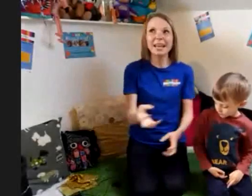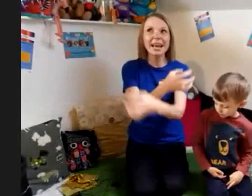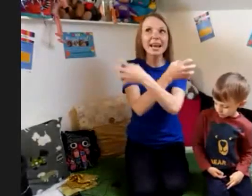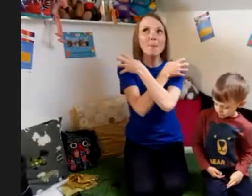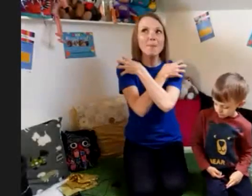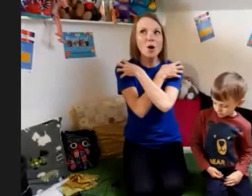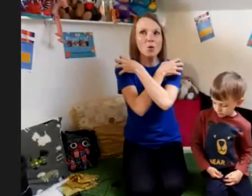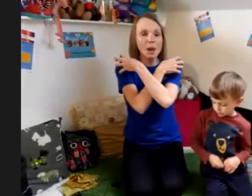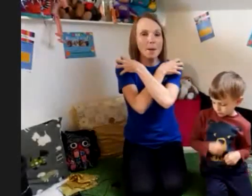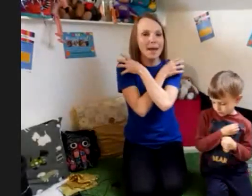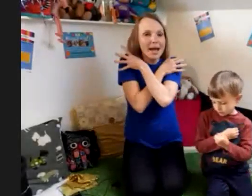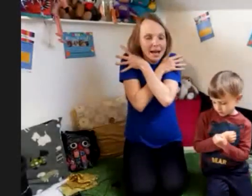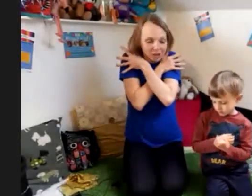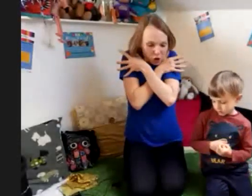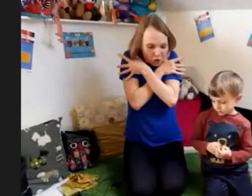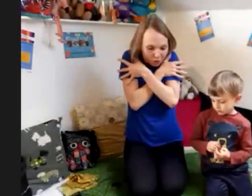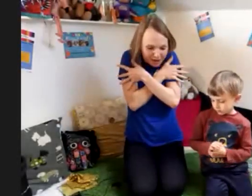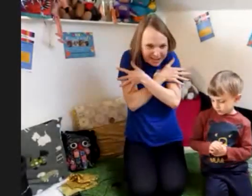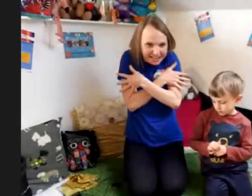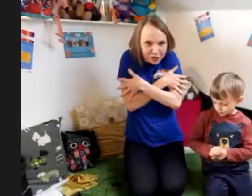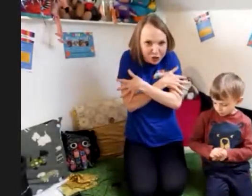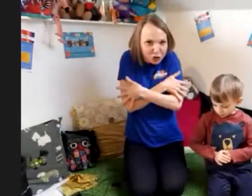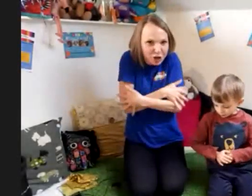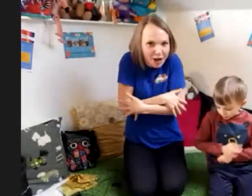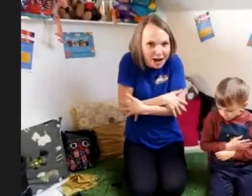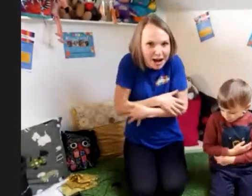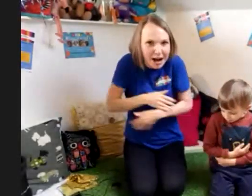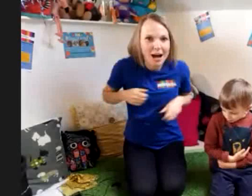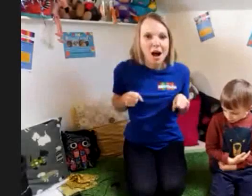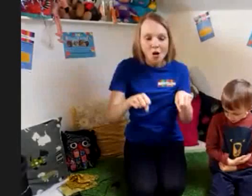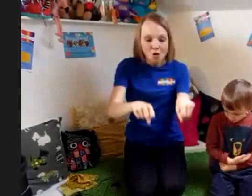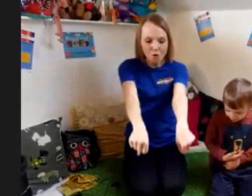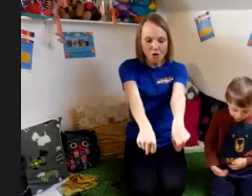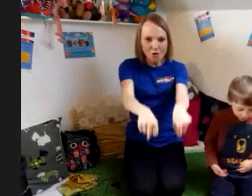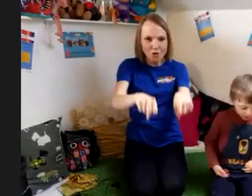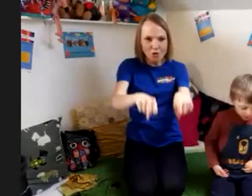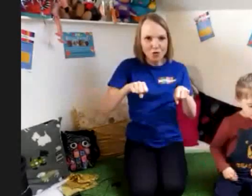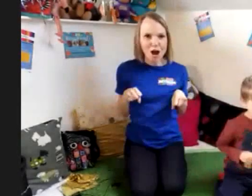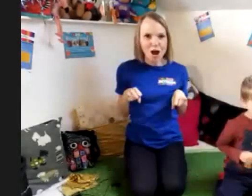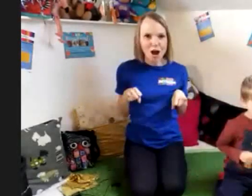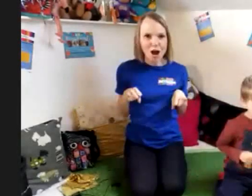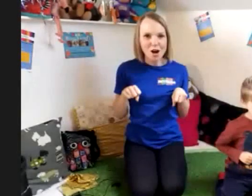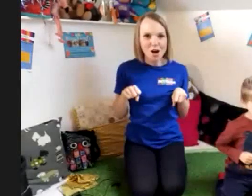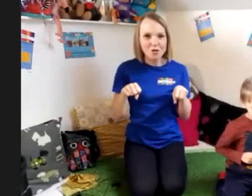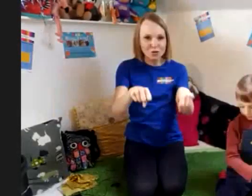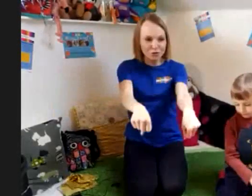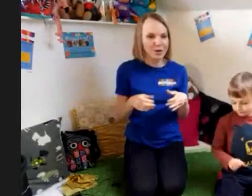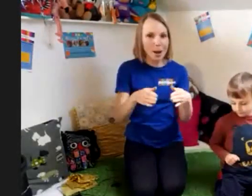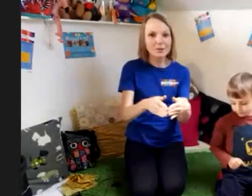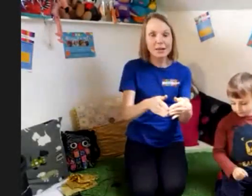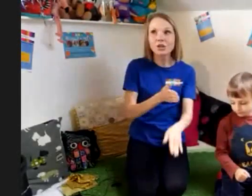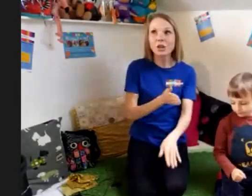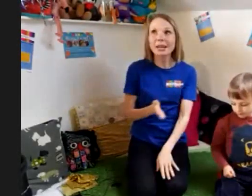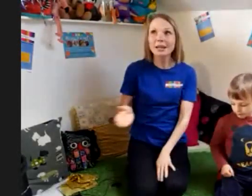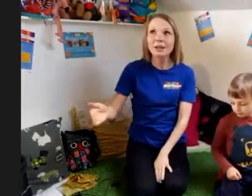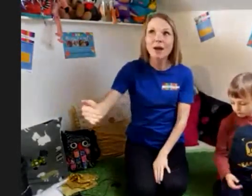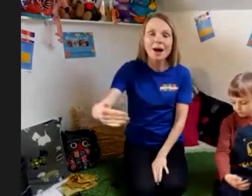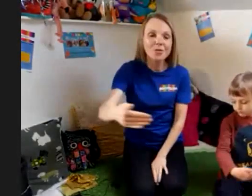a polar bear, don't forget to shiver. Row, row, row your boat gently round the